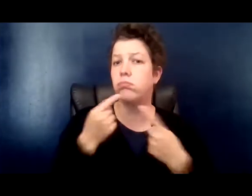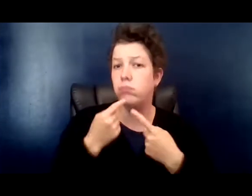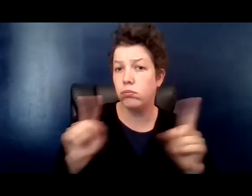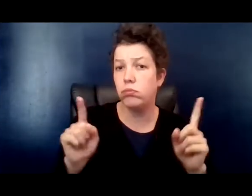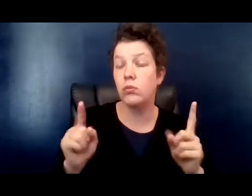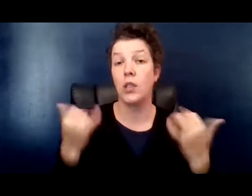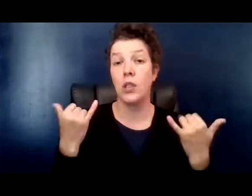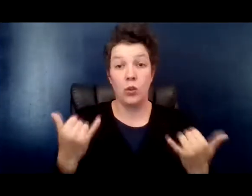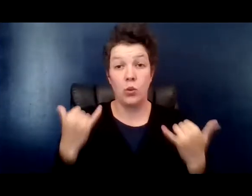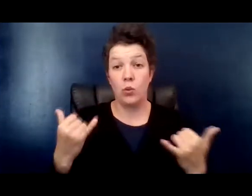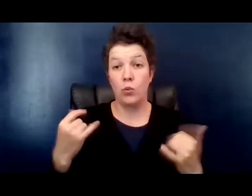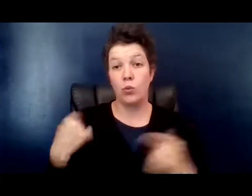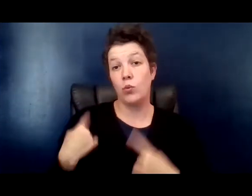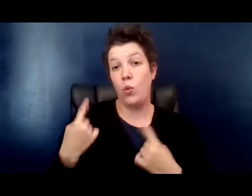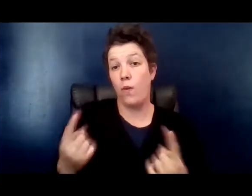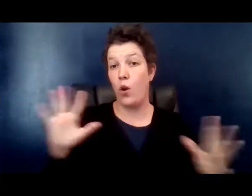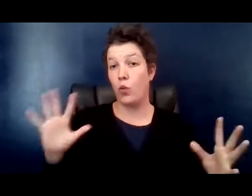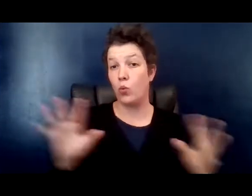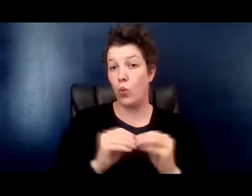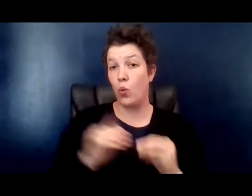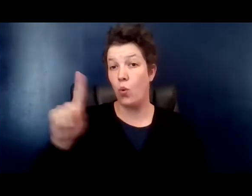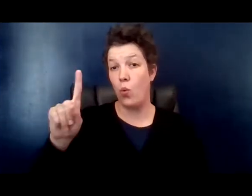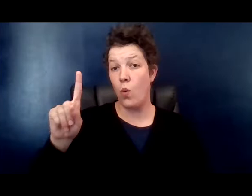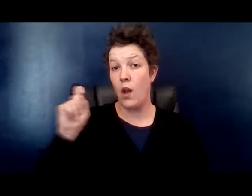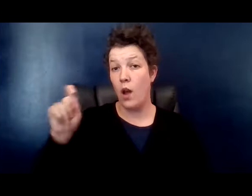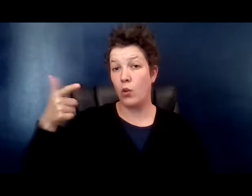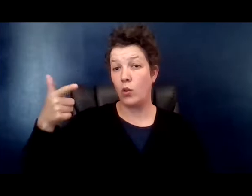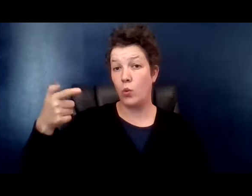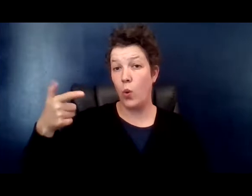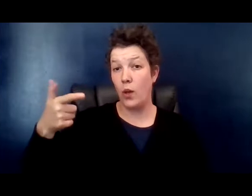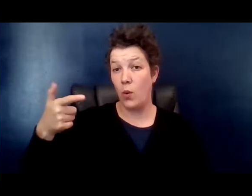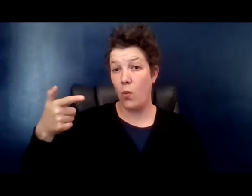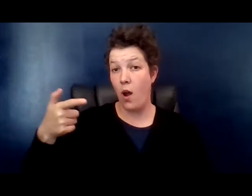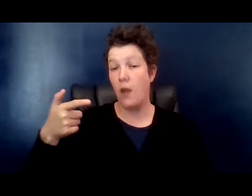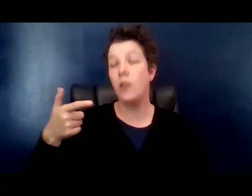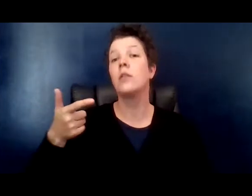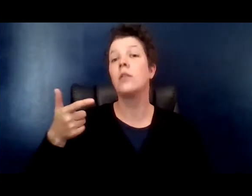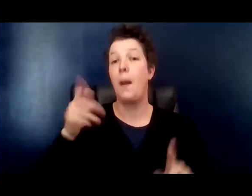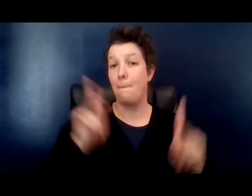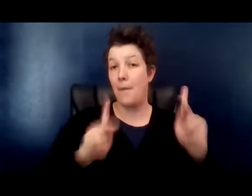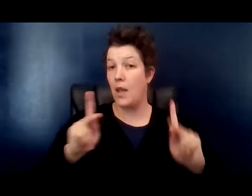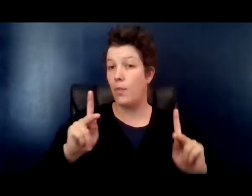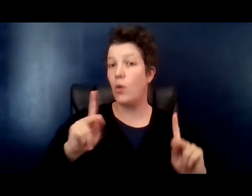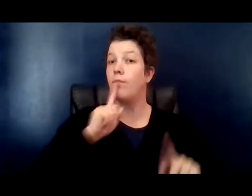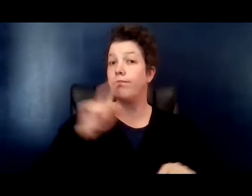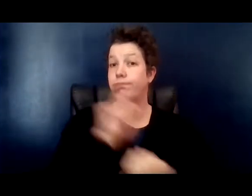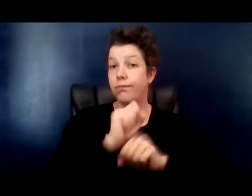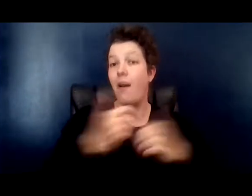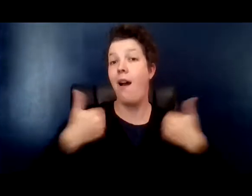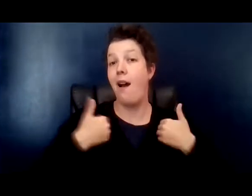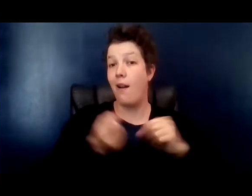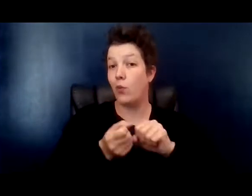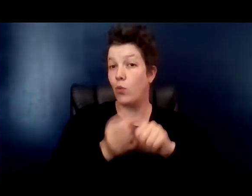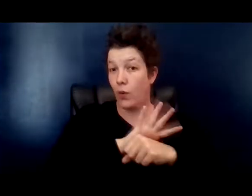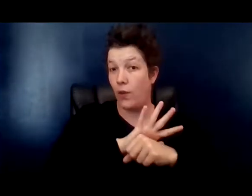have 121 patients that have been tested that are positive. 89 of those positive cases have